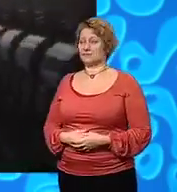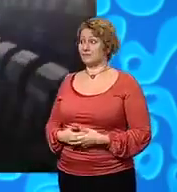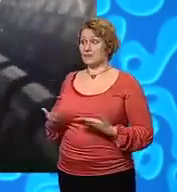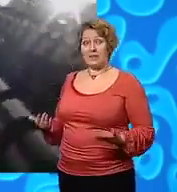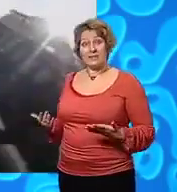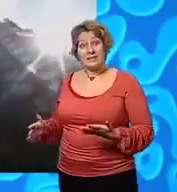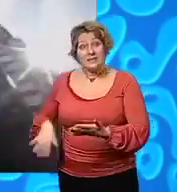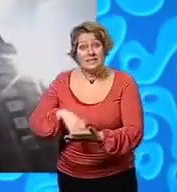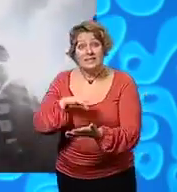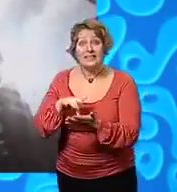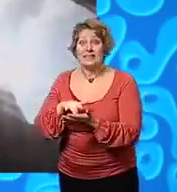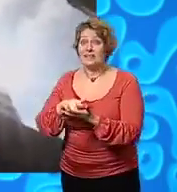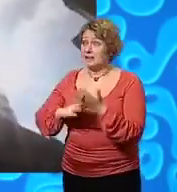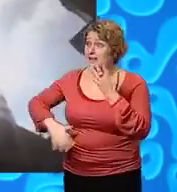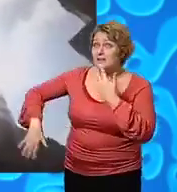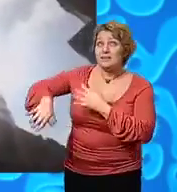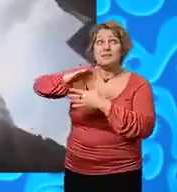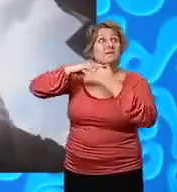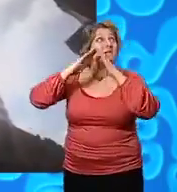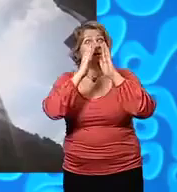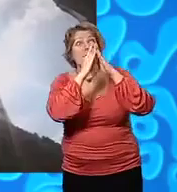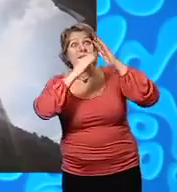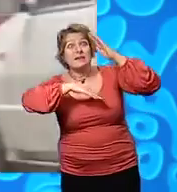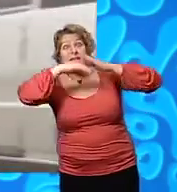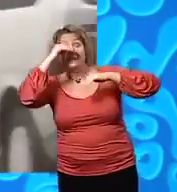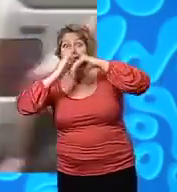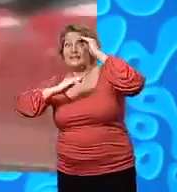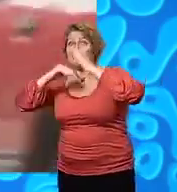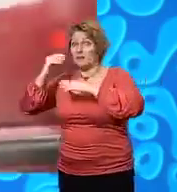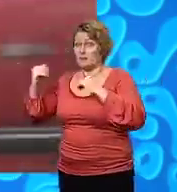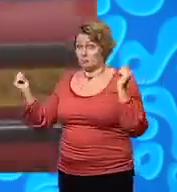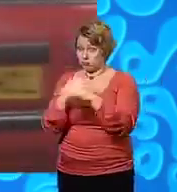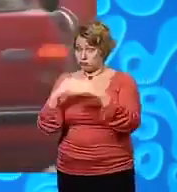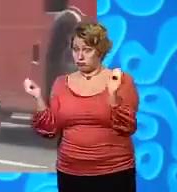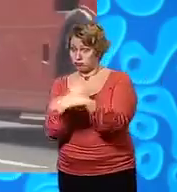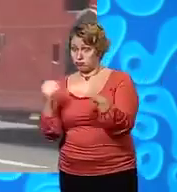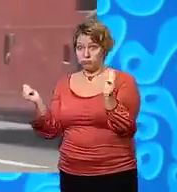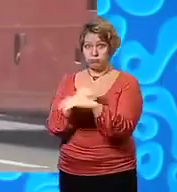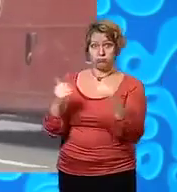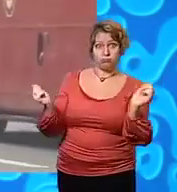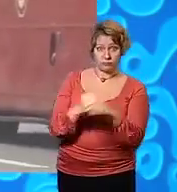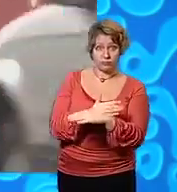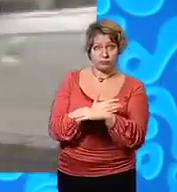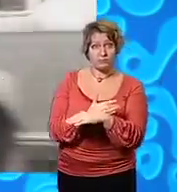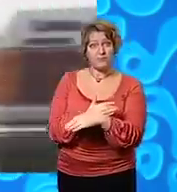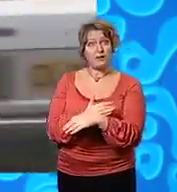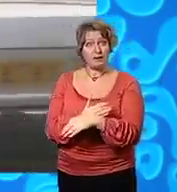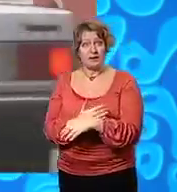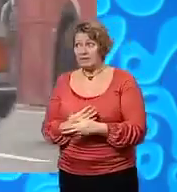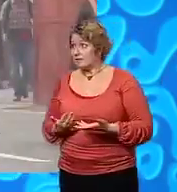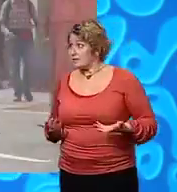Up in the city, in amongst the buildings, where the traffic rumbles on its